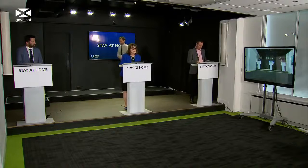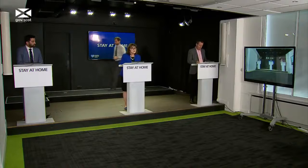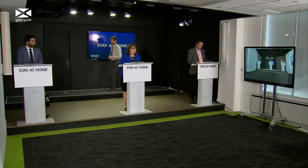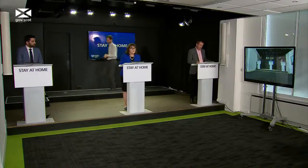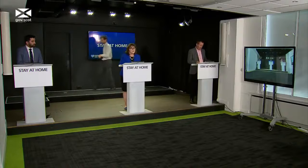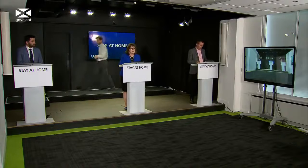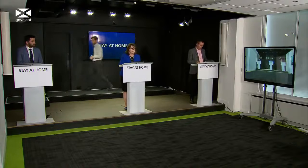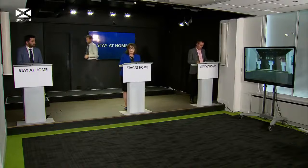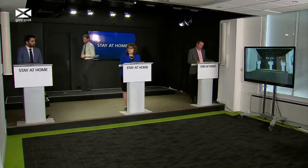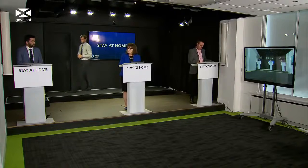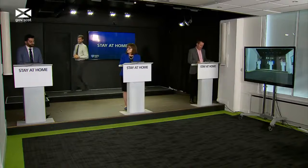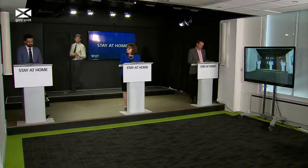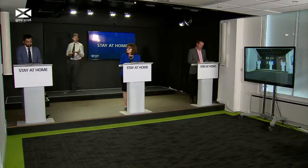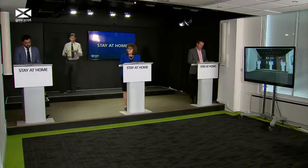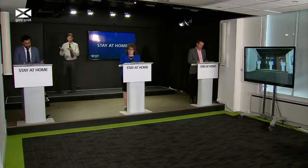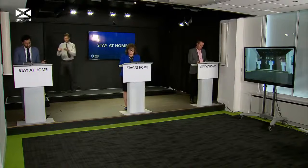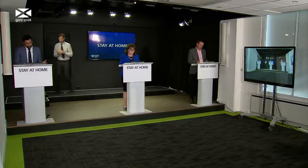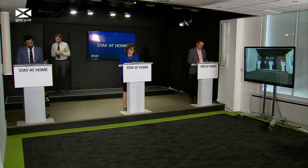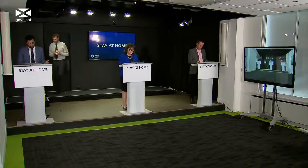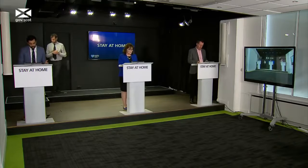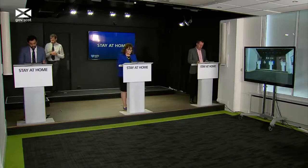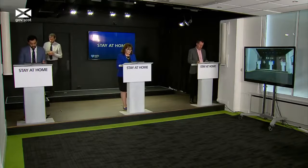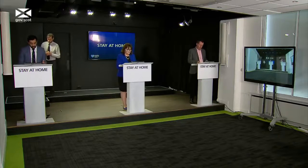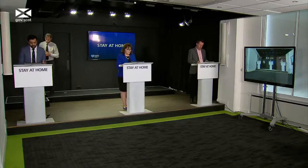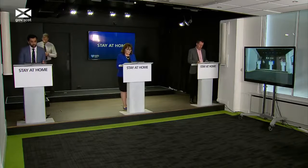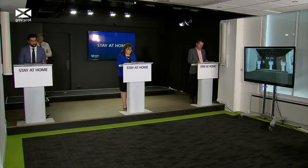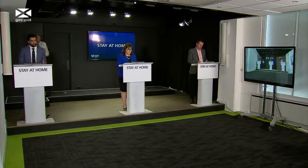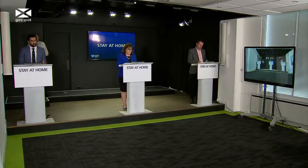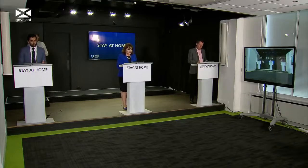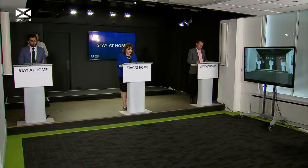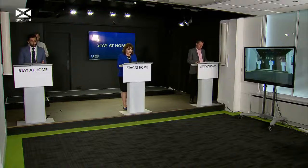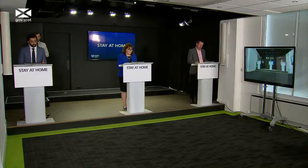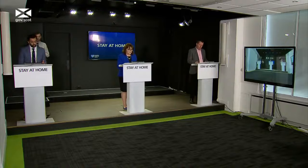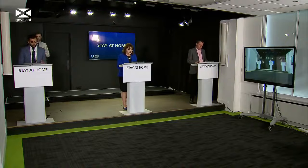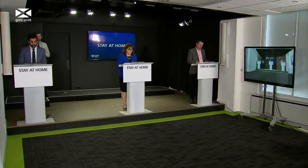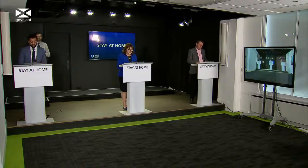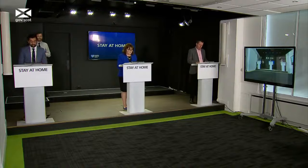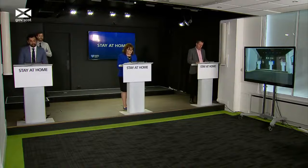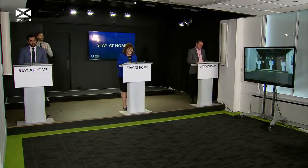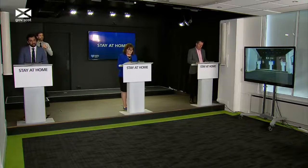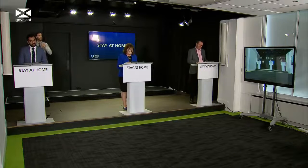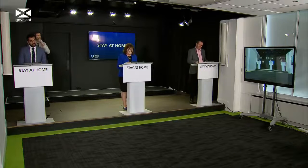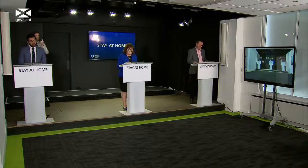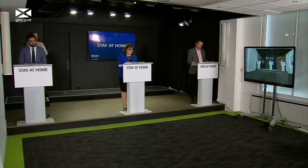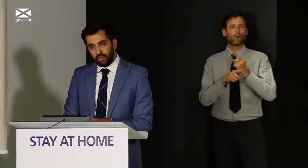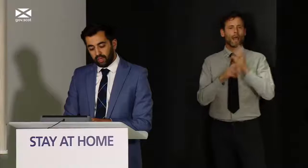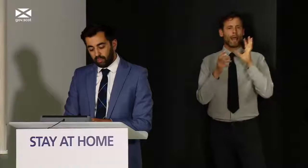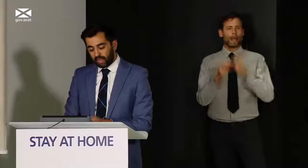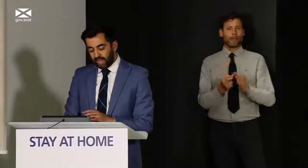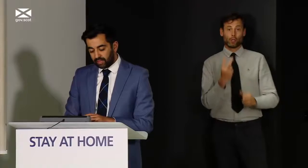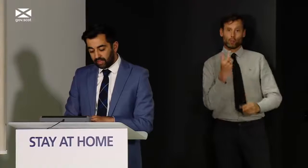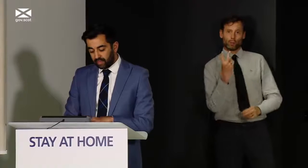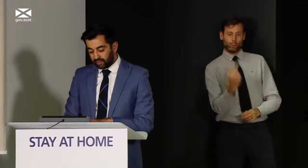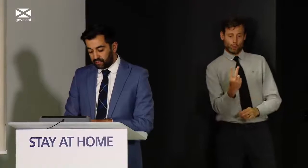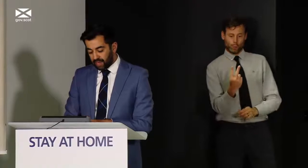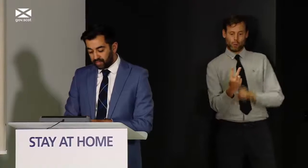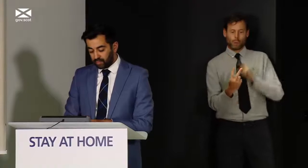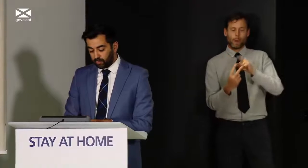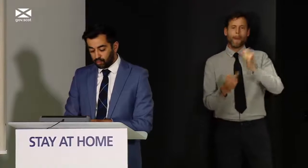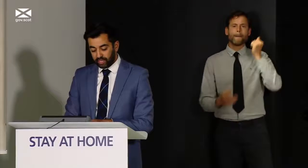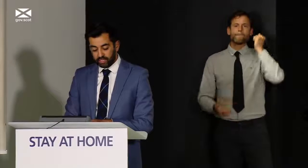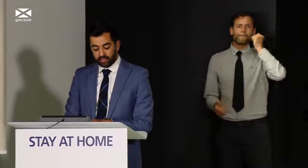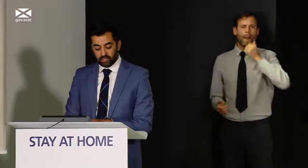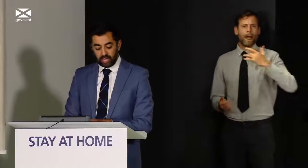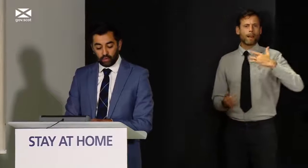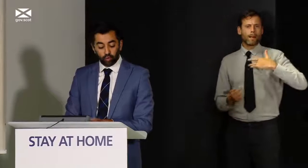now Justice Secretary Hamza Yousaf. Thank you, Jean. I will speak to two key matters today. Black Lives